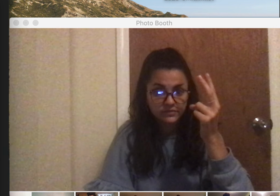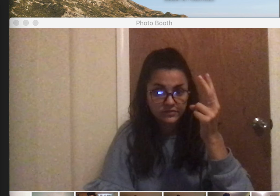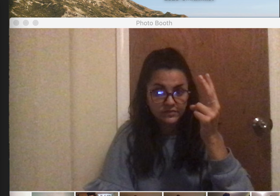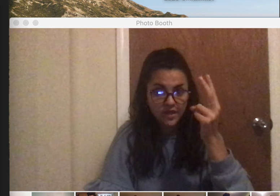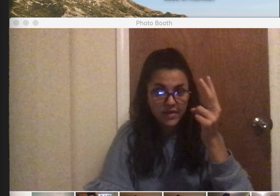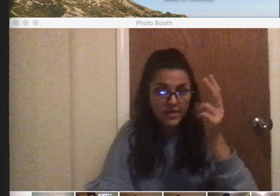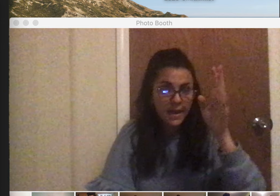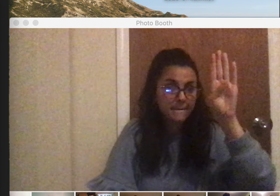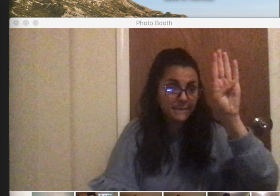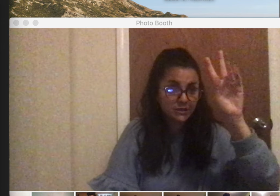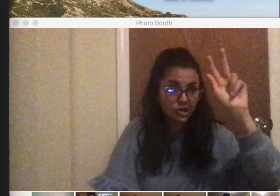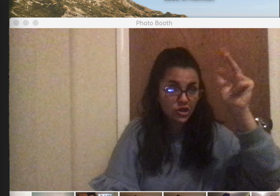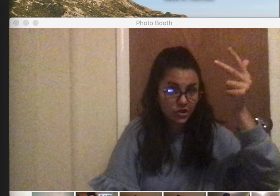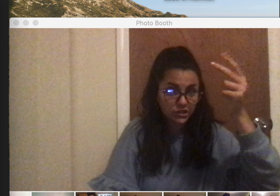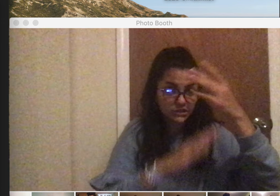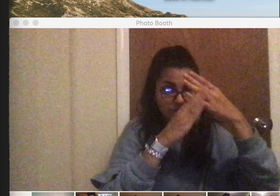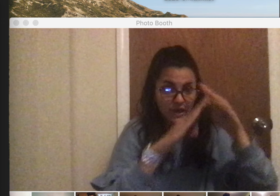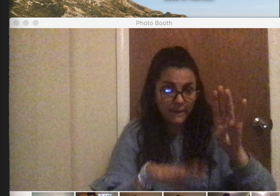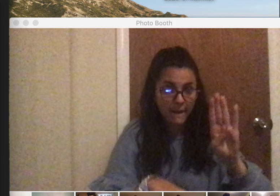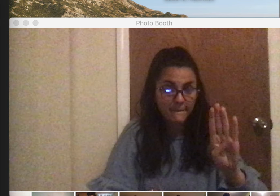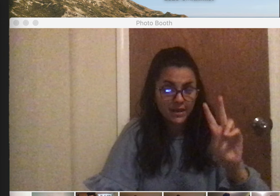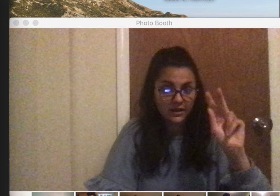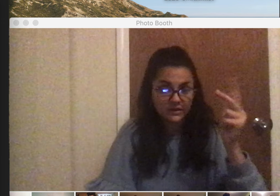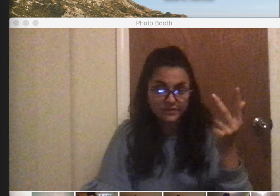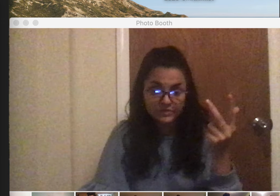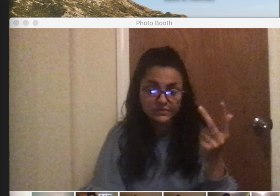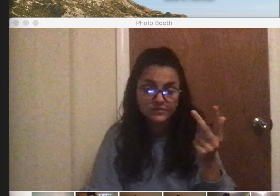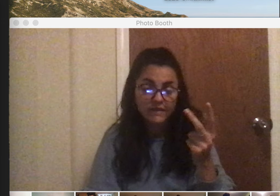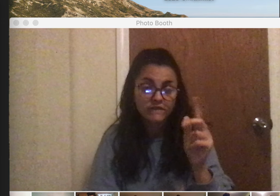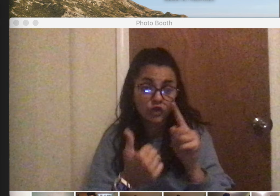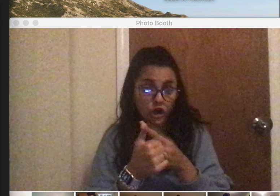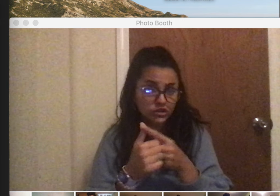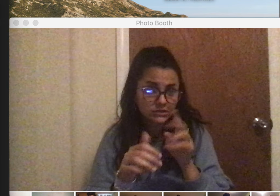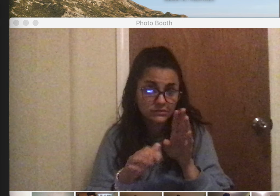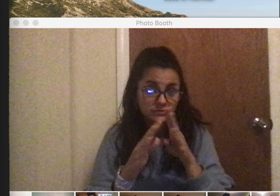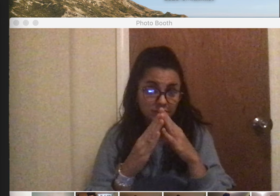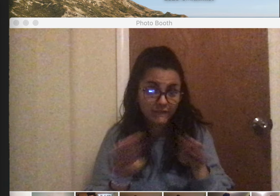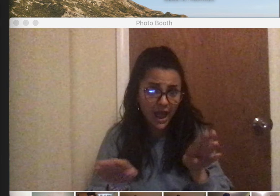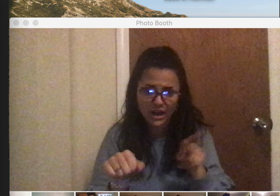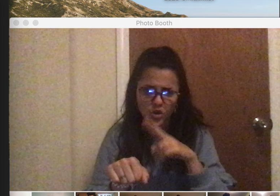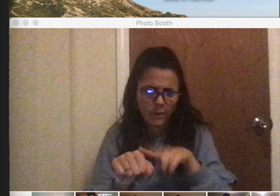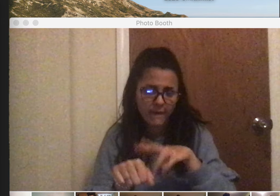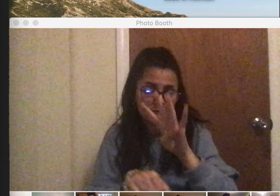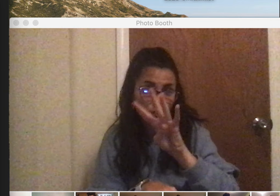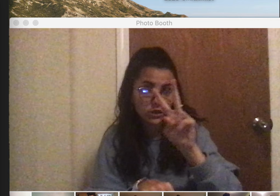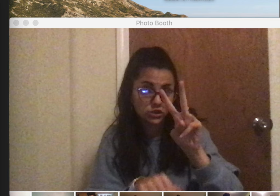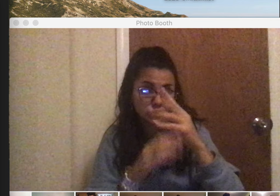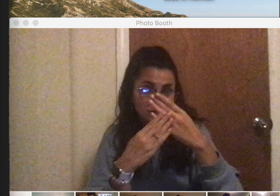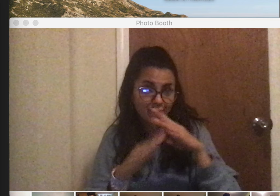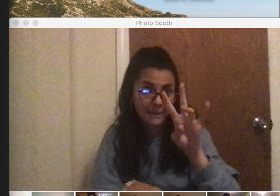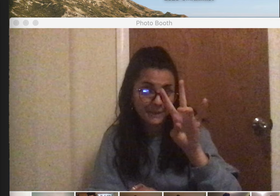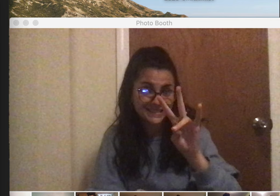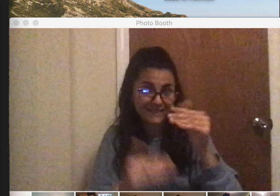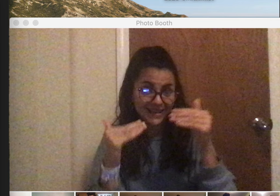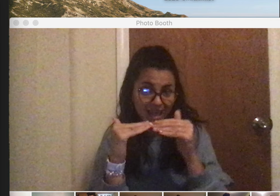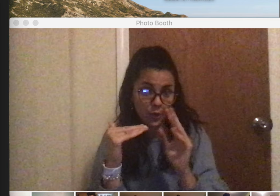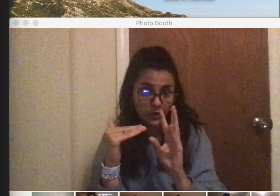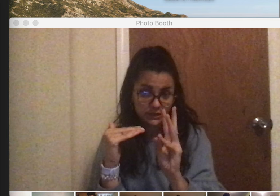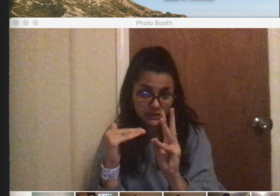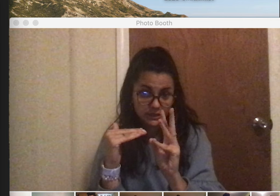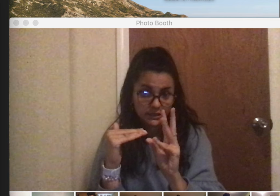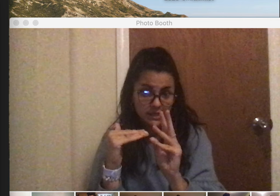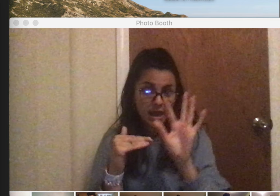So our first step is we're going to divide. So 42 divided by 7 is going to give us 6. We're going to have 9 minus